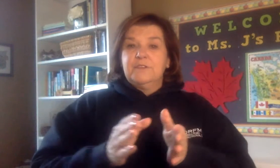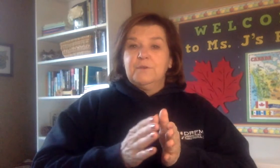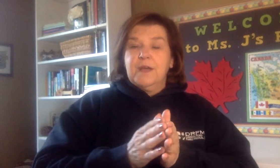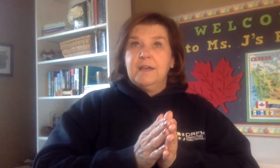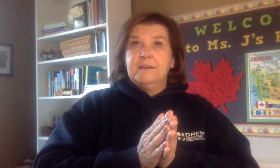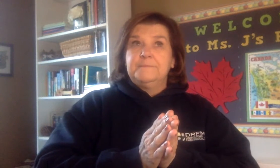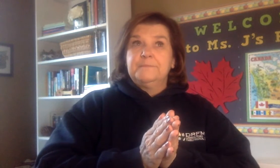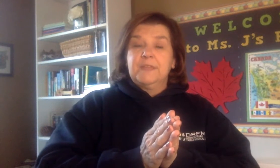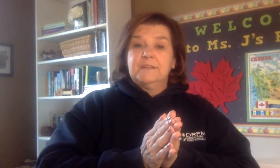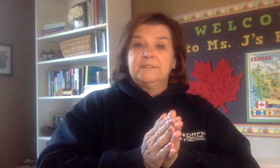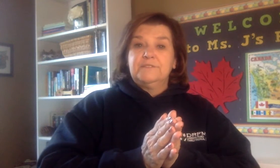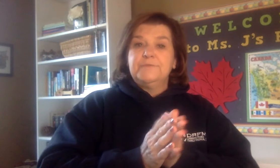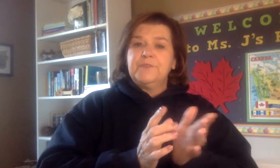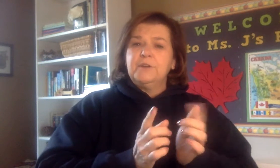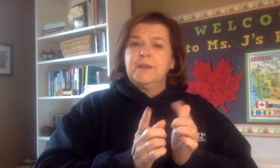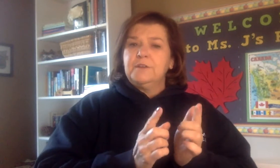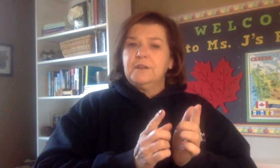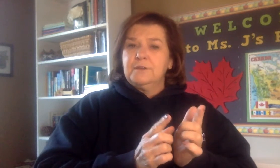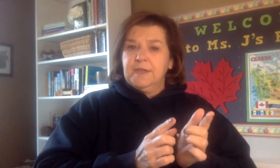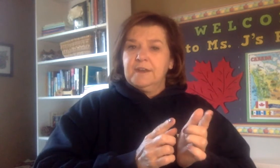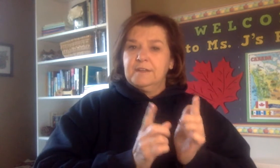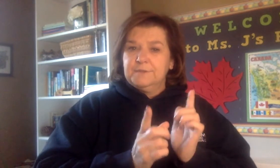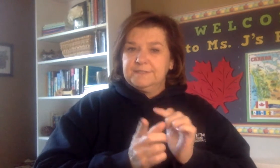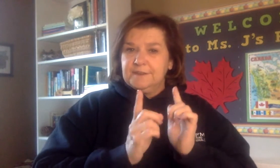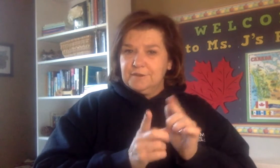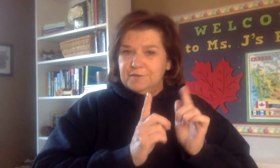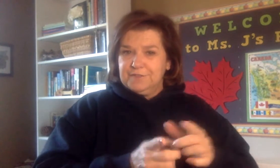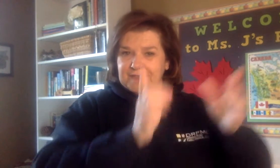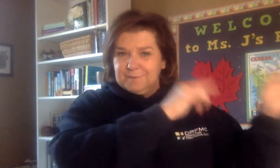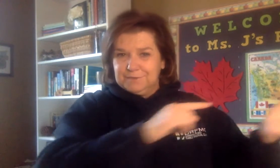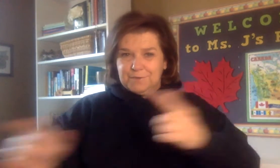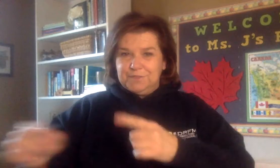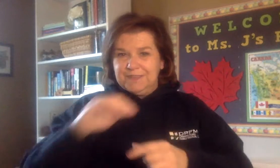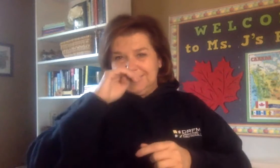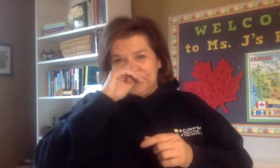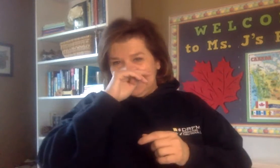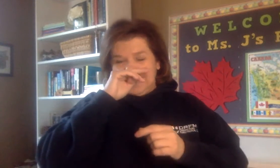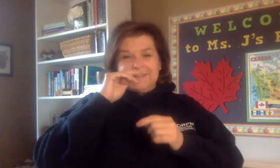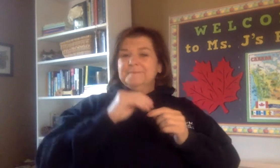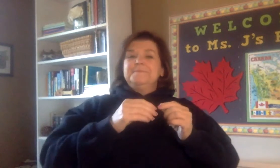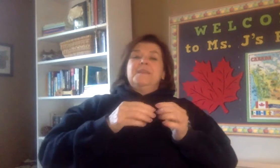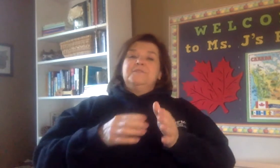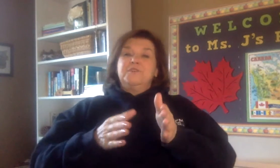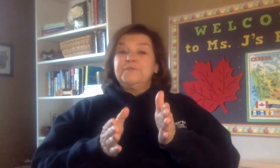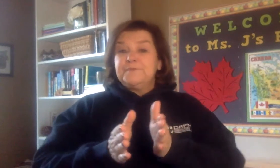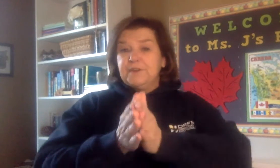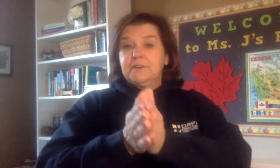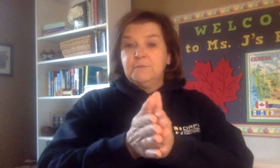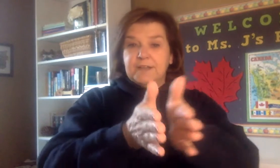so let's do from far and wide, O Canada, we stand on guard for thee, and then we'll do the whole thing together. Okay, so from far and wide, so you